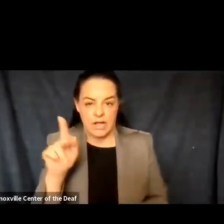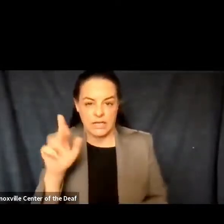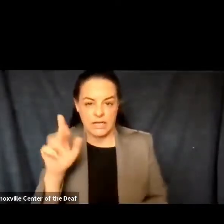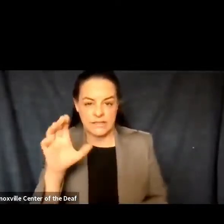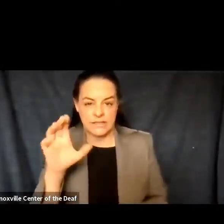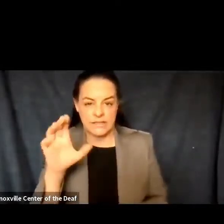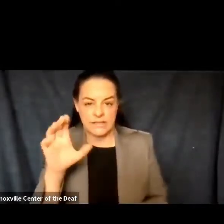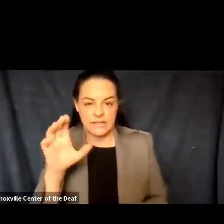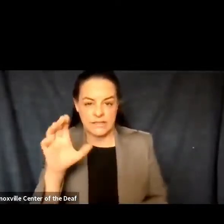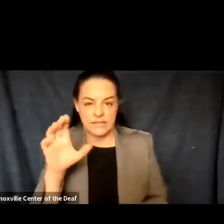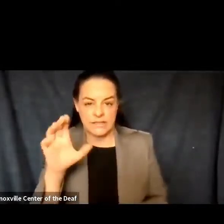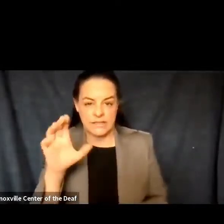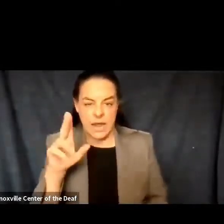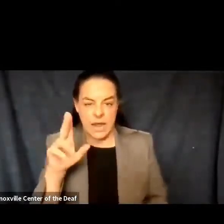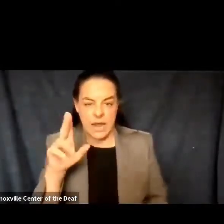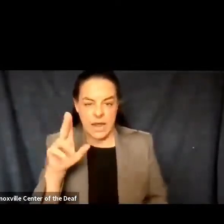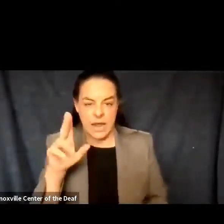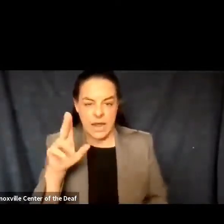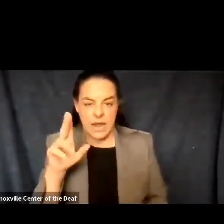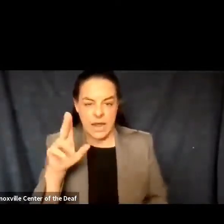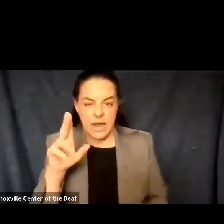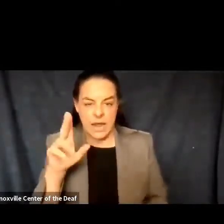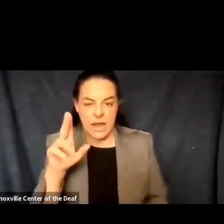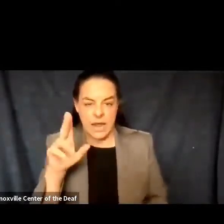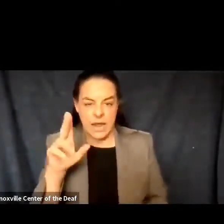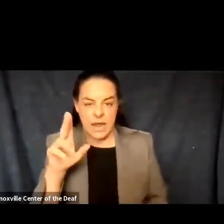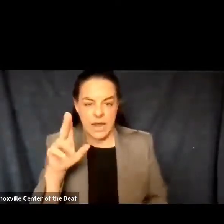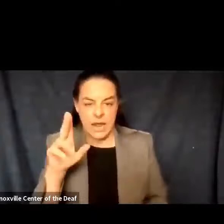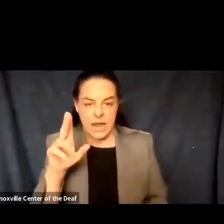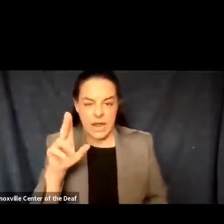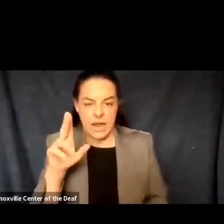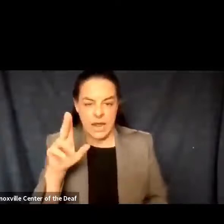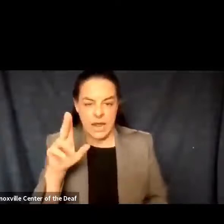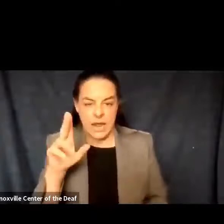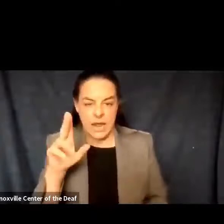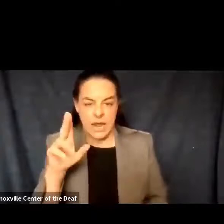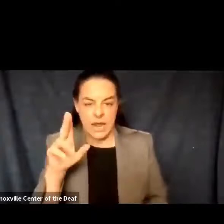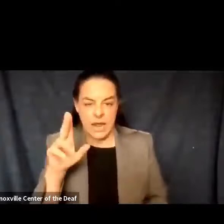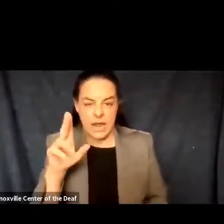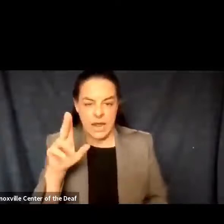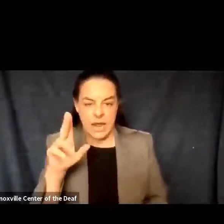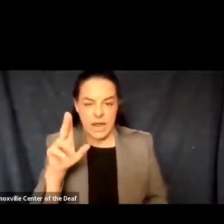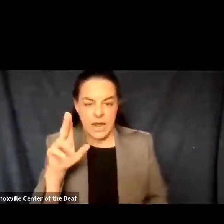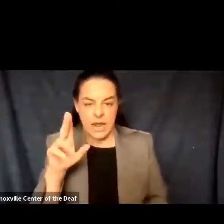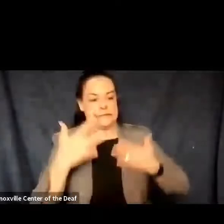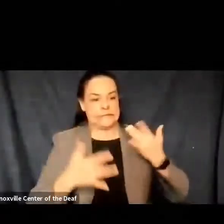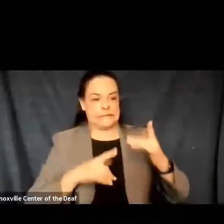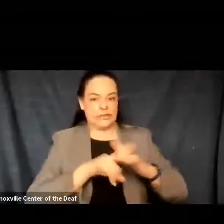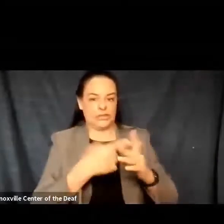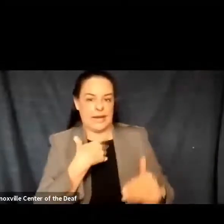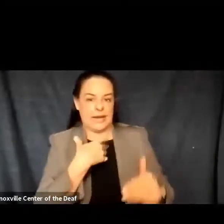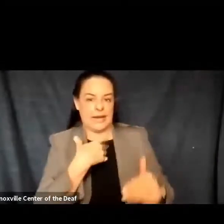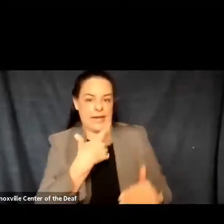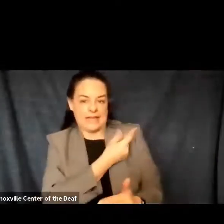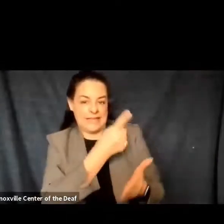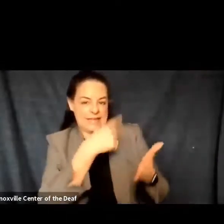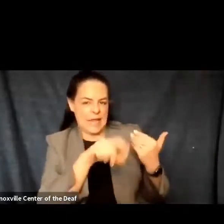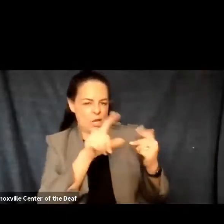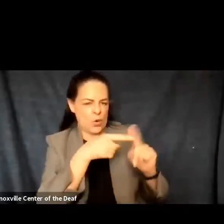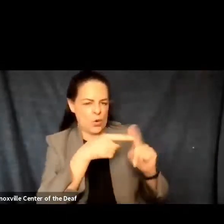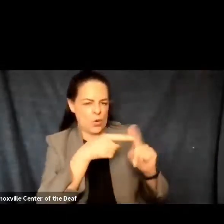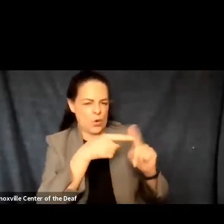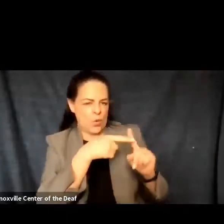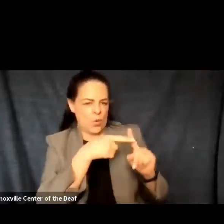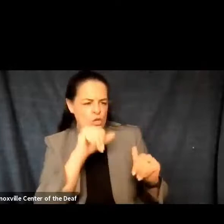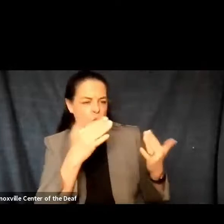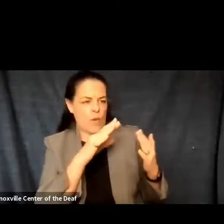Cole, WBIR, we educators and people 65 and up are excited to begin getting vaccines next week. When do you expect to open the wait